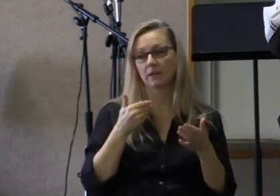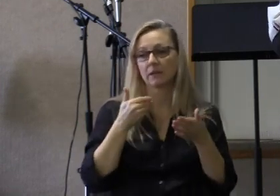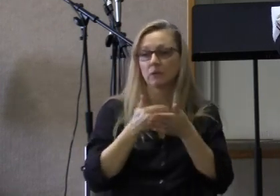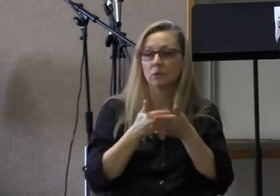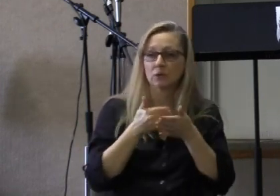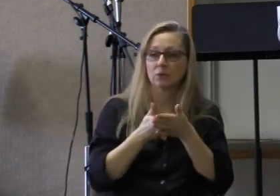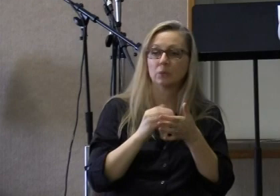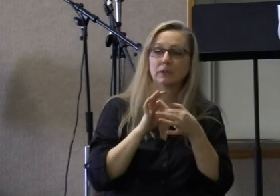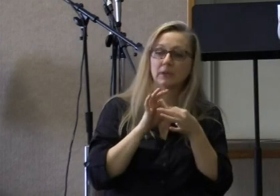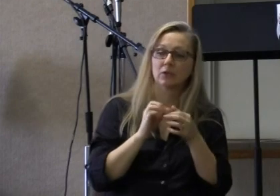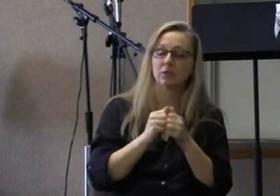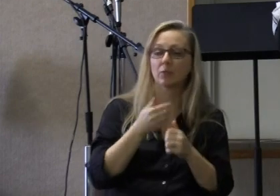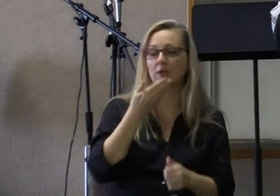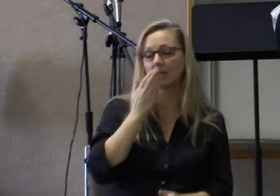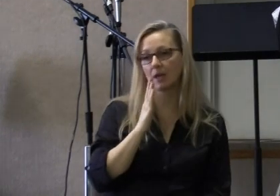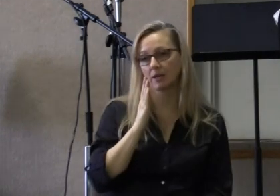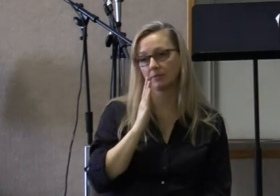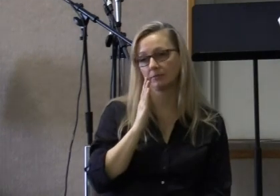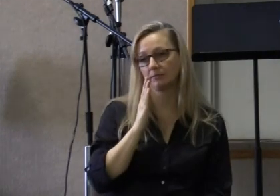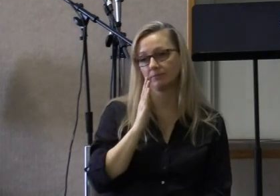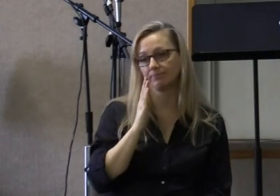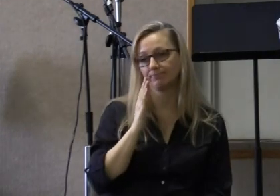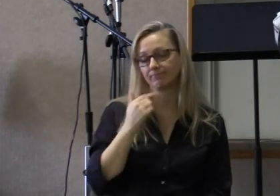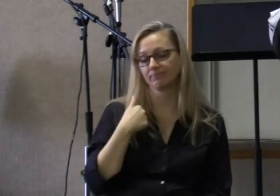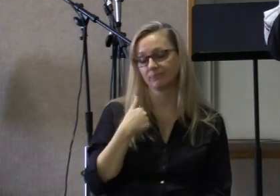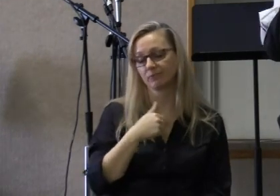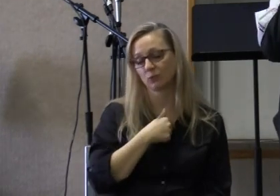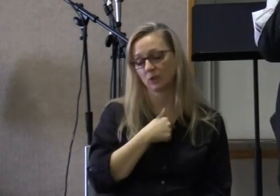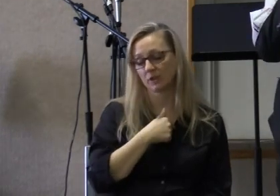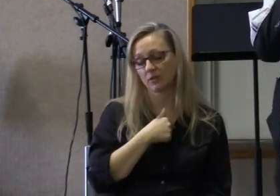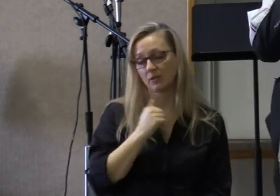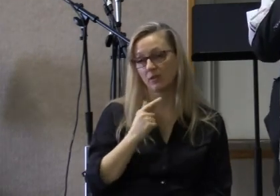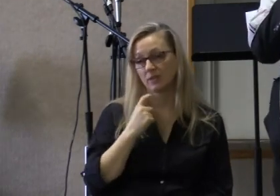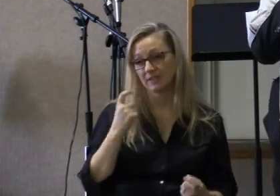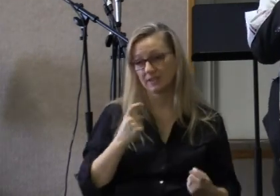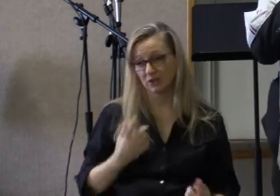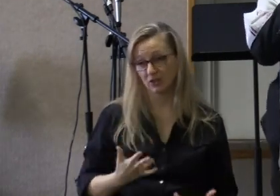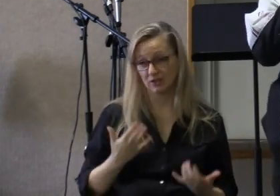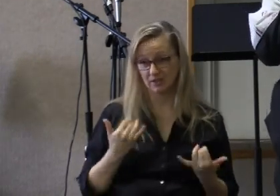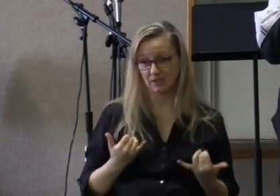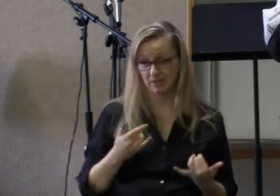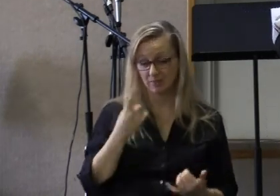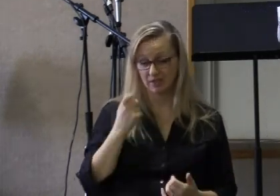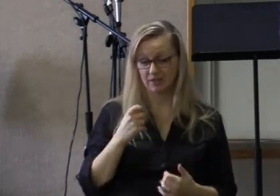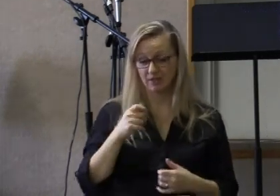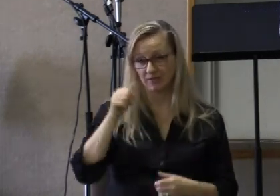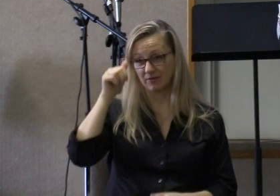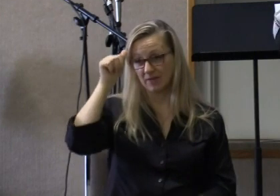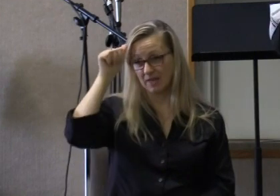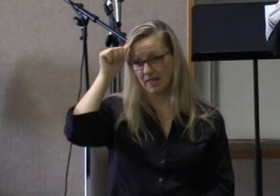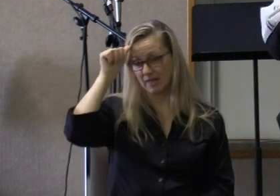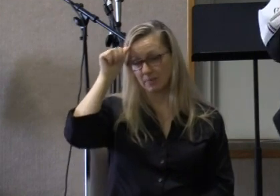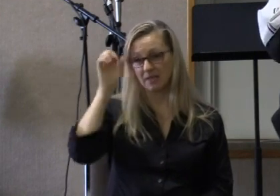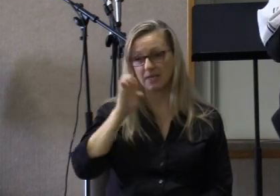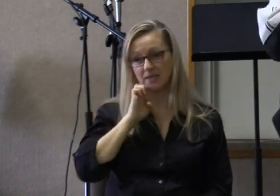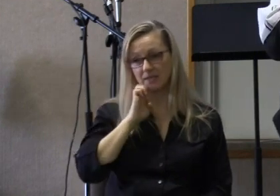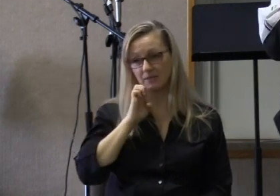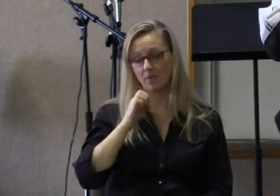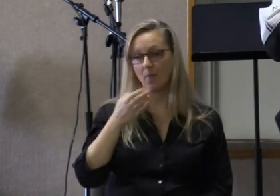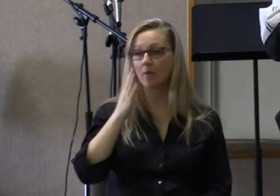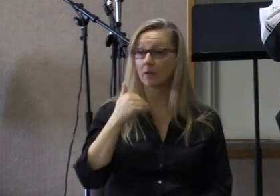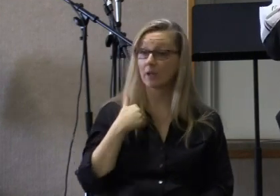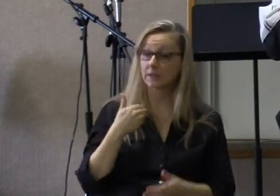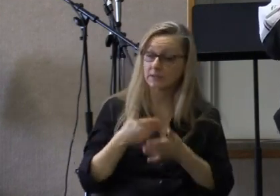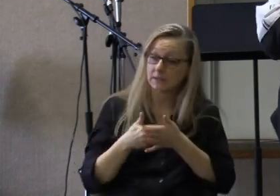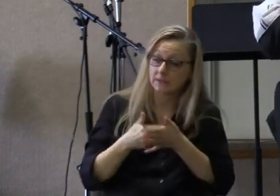with God. We're all in this mess today because of that, aren't we? God had an intimate relationship